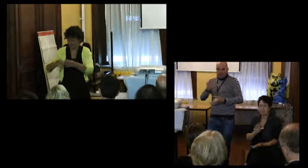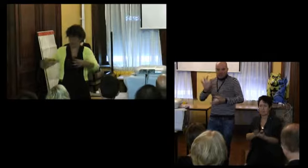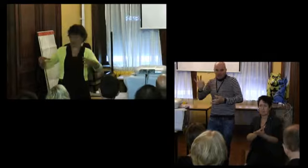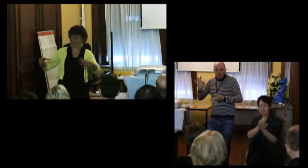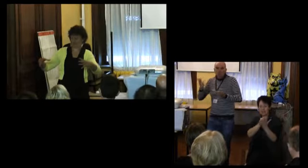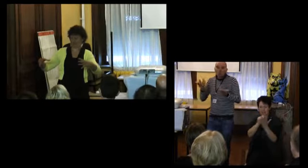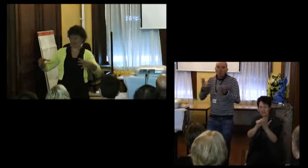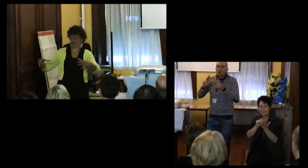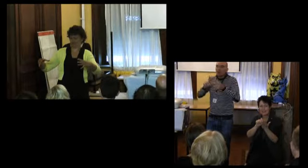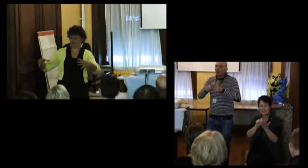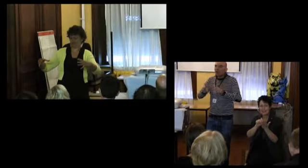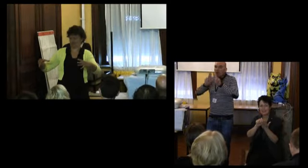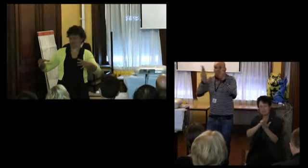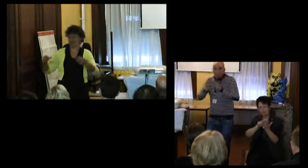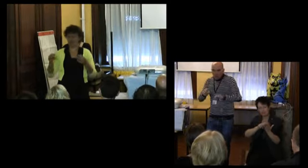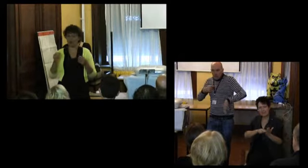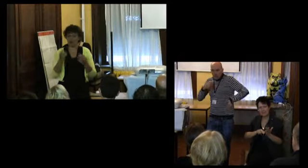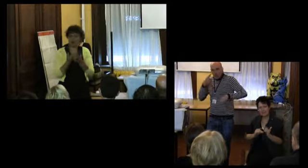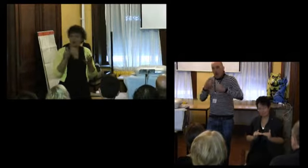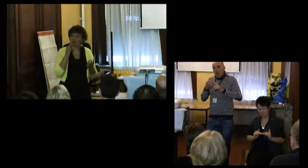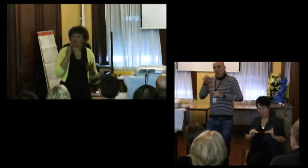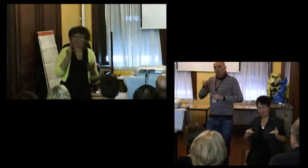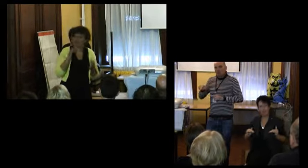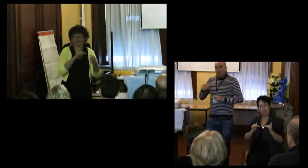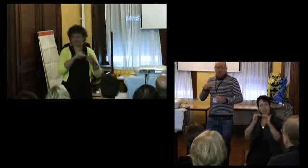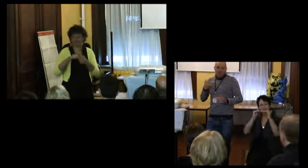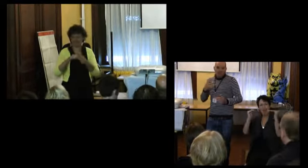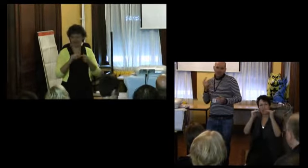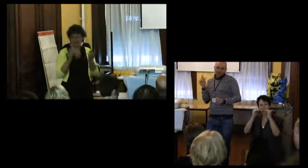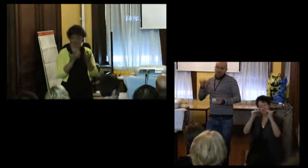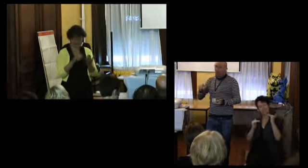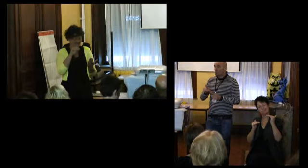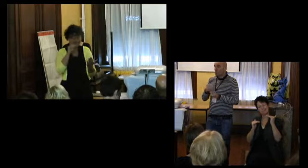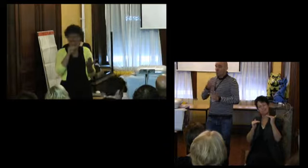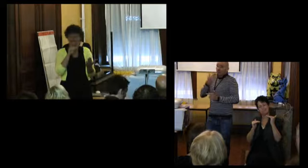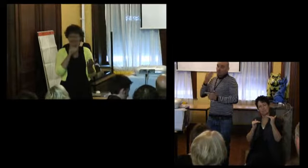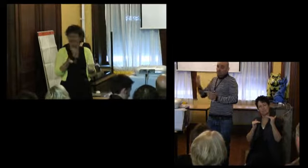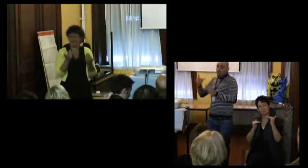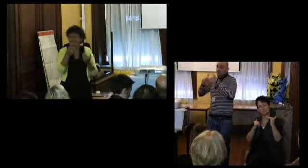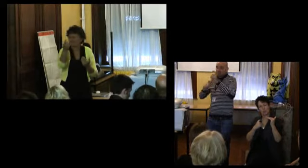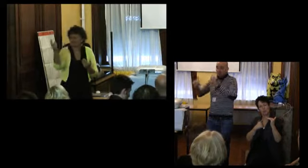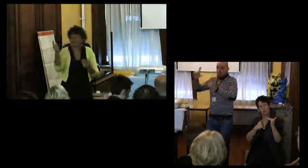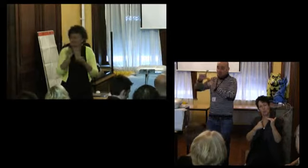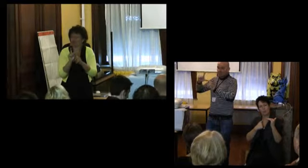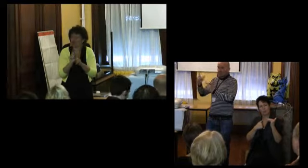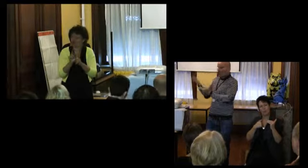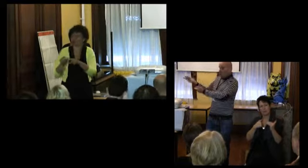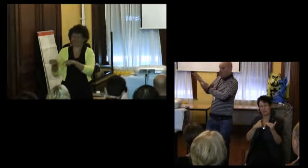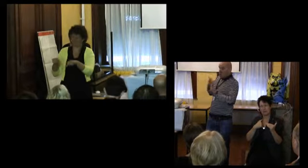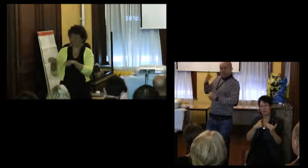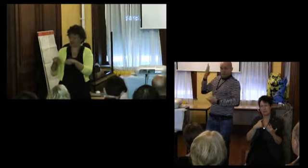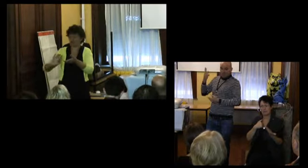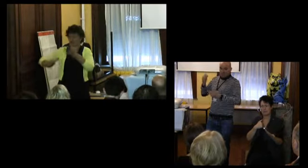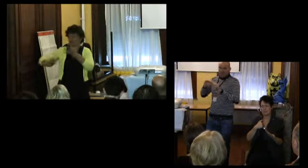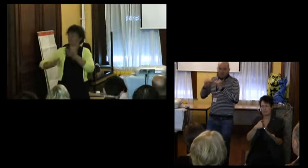and reading level is not very well. So there's interesting sign. It's interesting, but I don't know